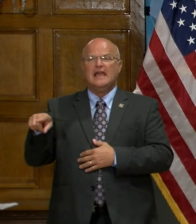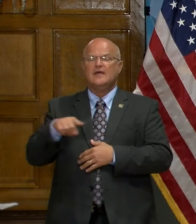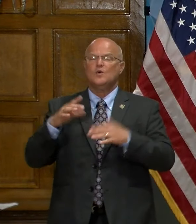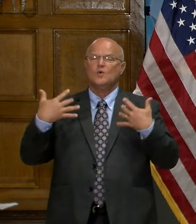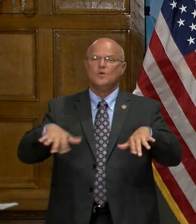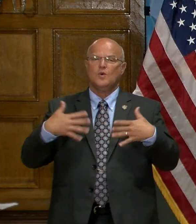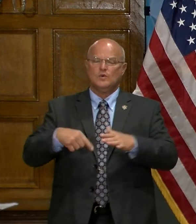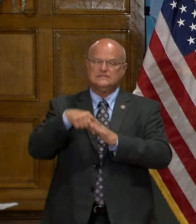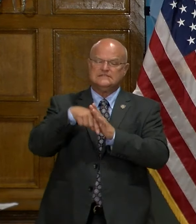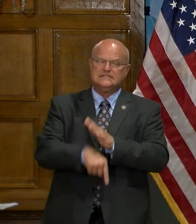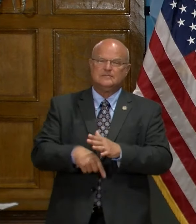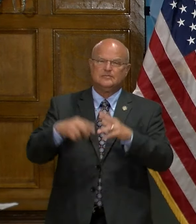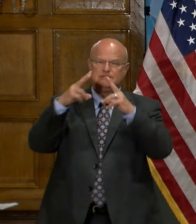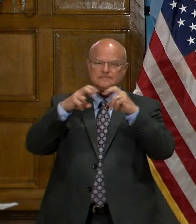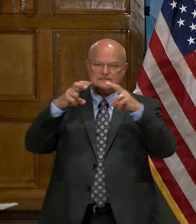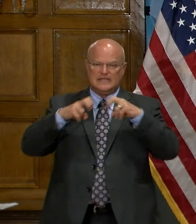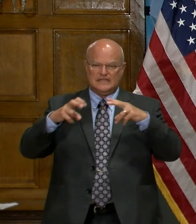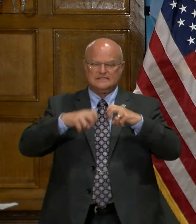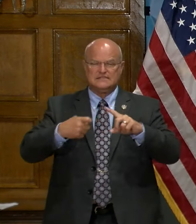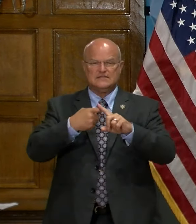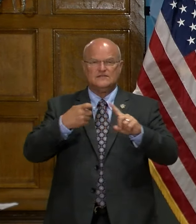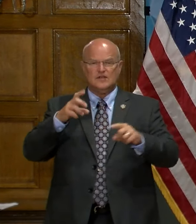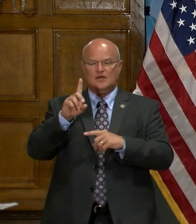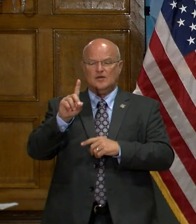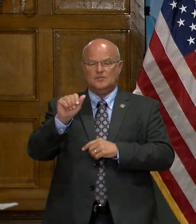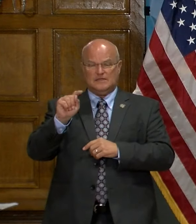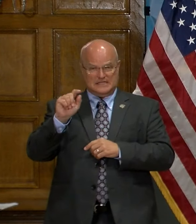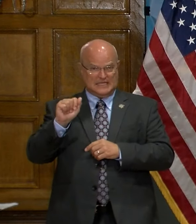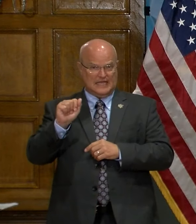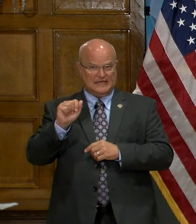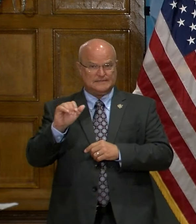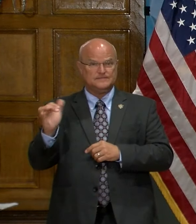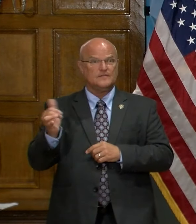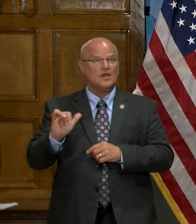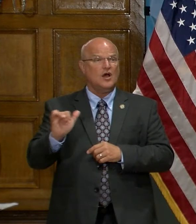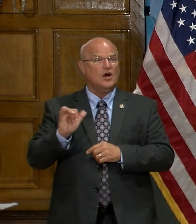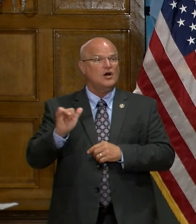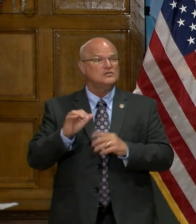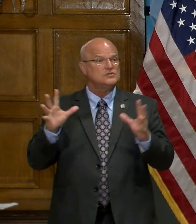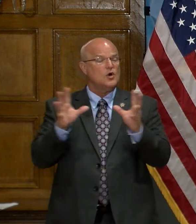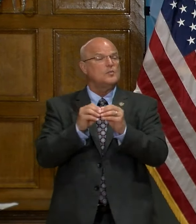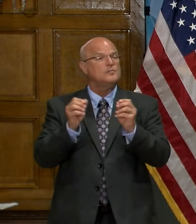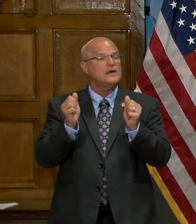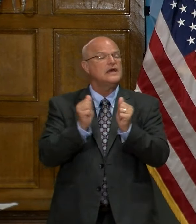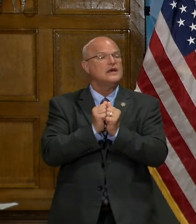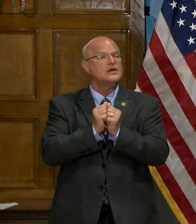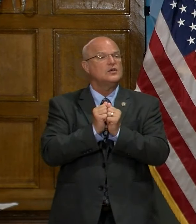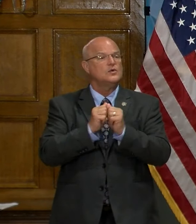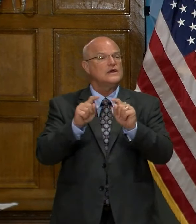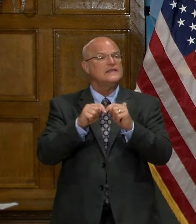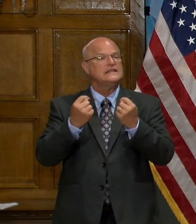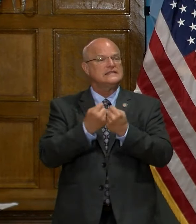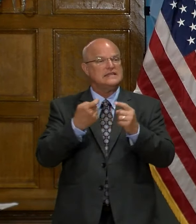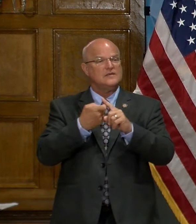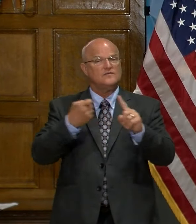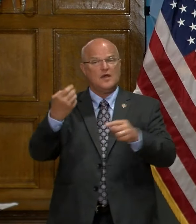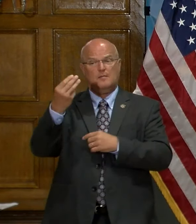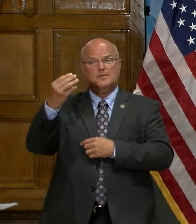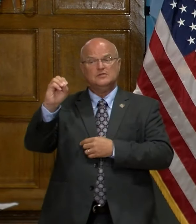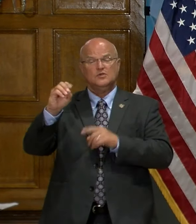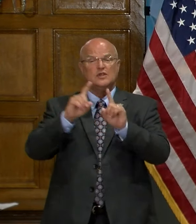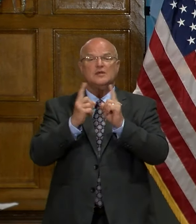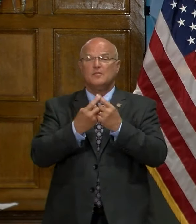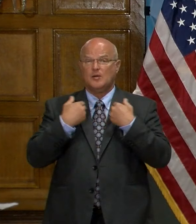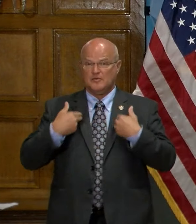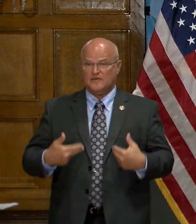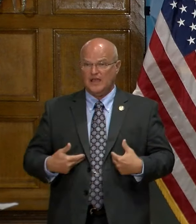doing a deeper analysis of our data. They've also met with a team from the Missouri Department